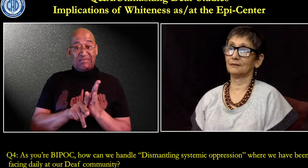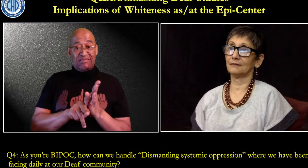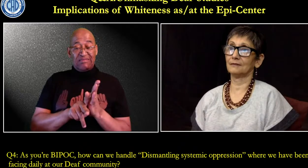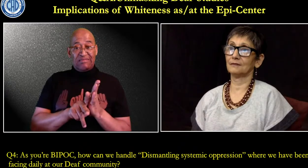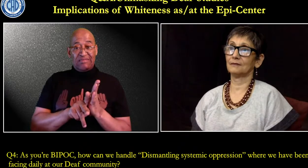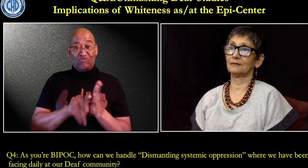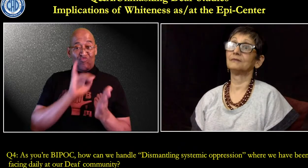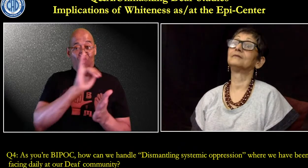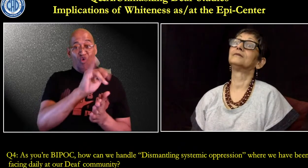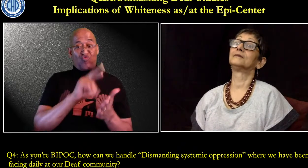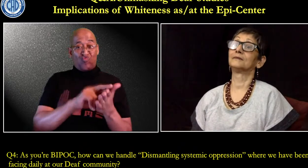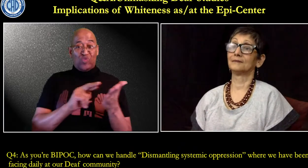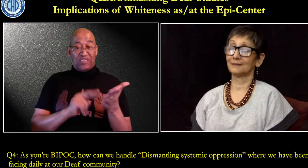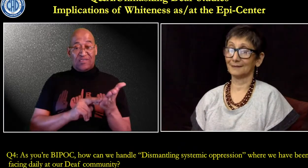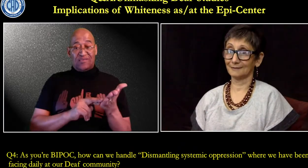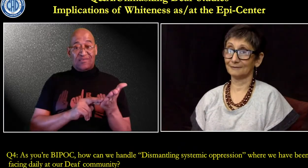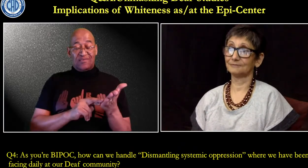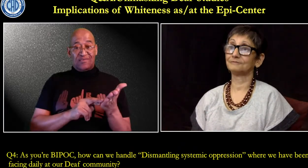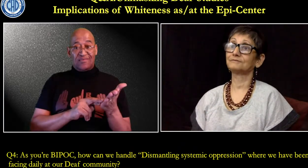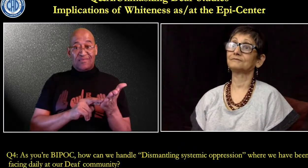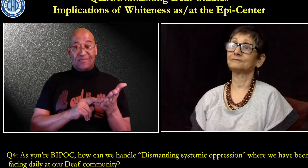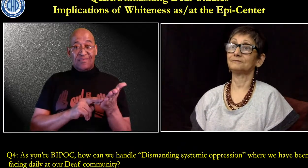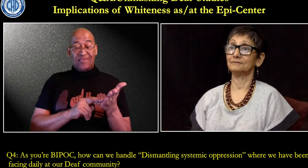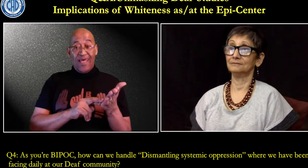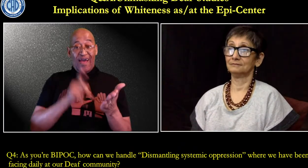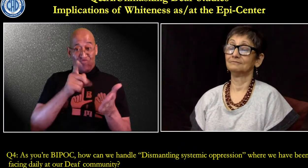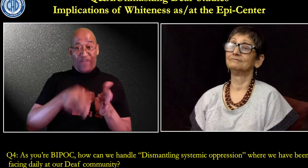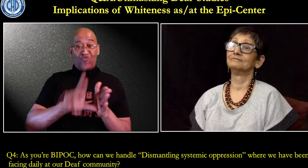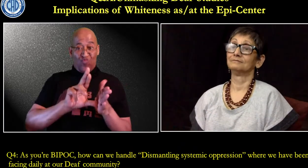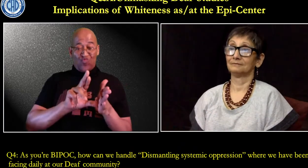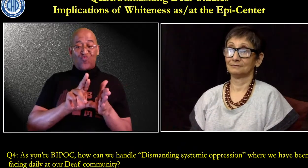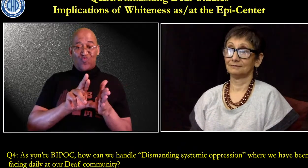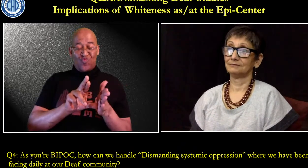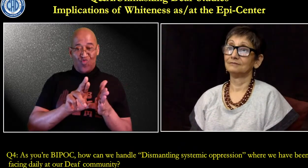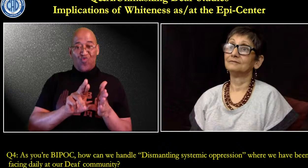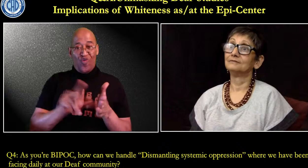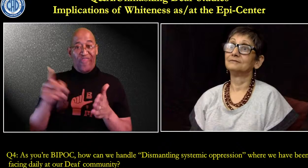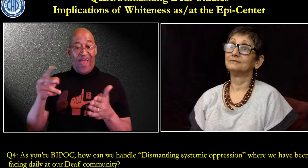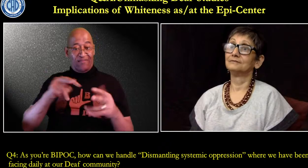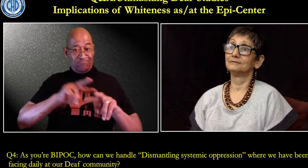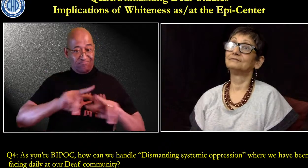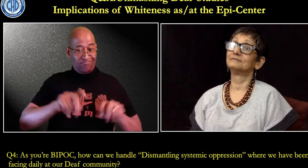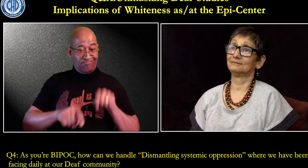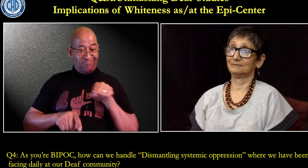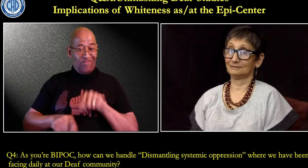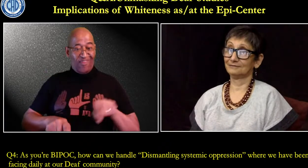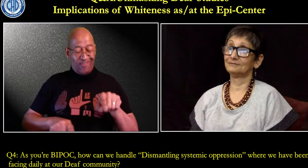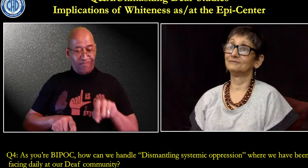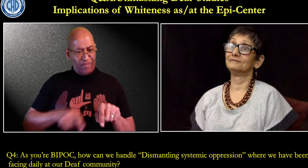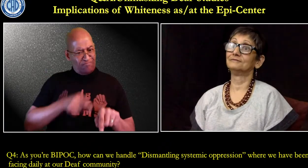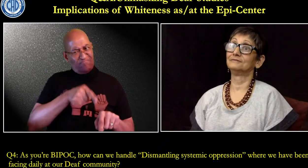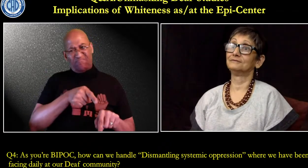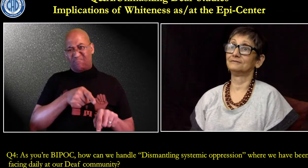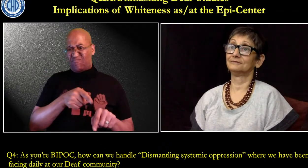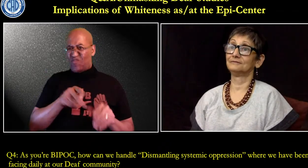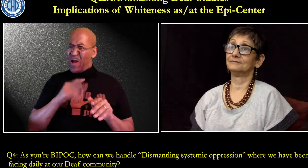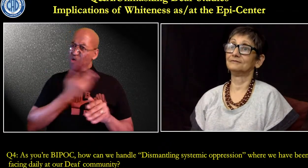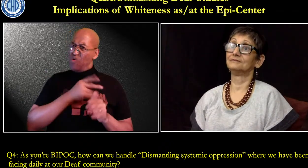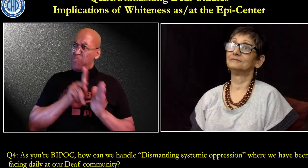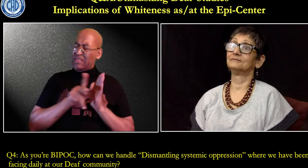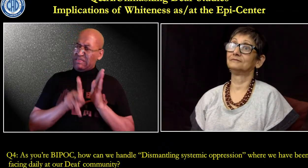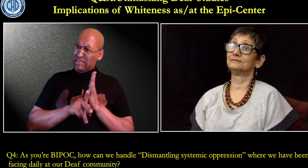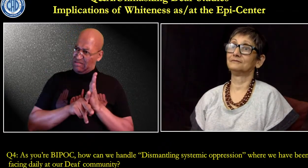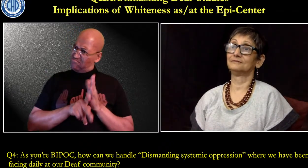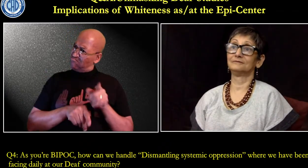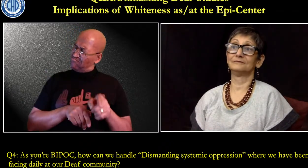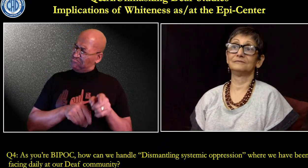We definitely need to revise and review the policies and the rules. They need to be revised. Really